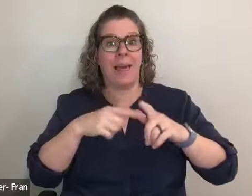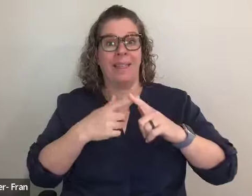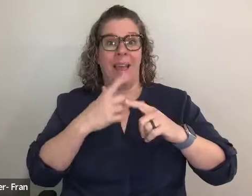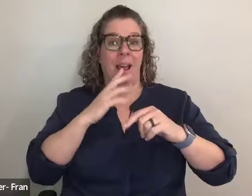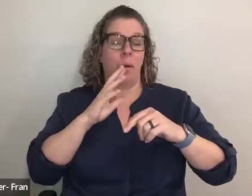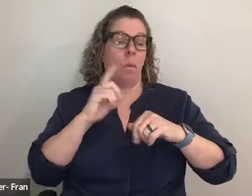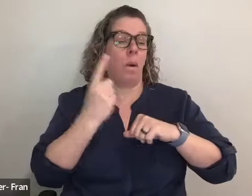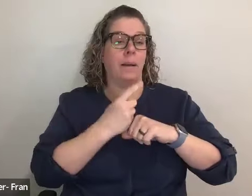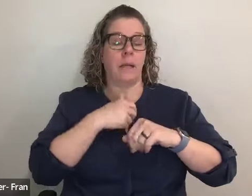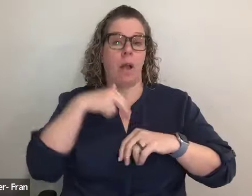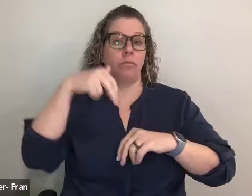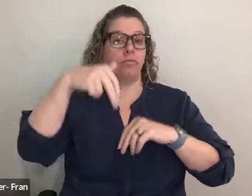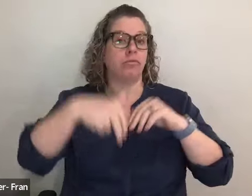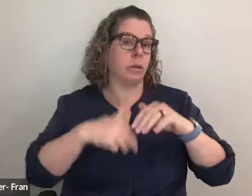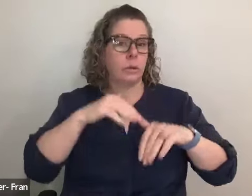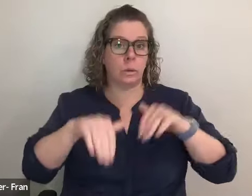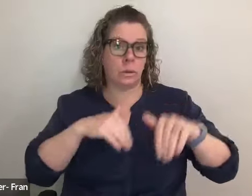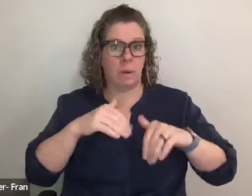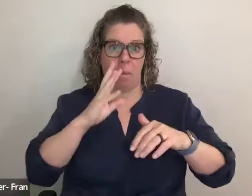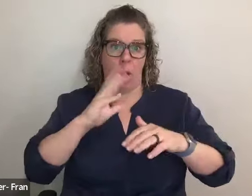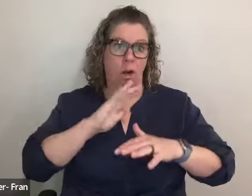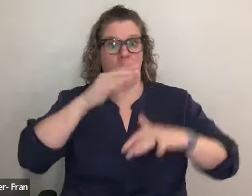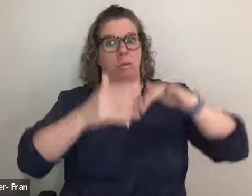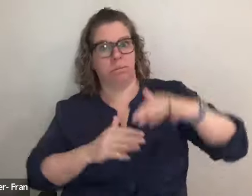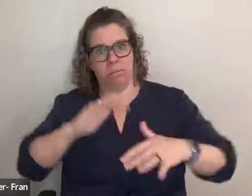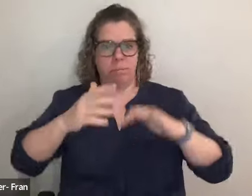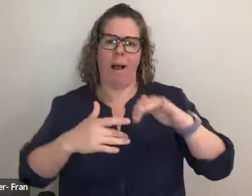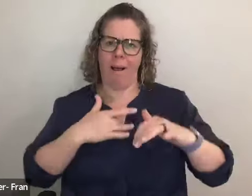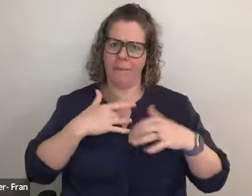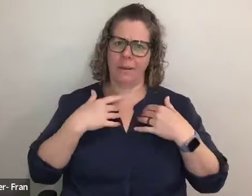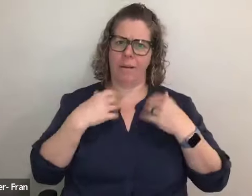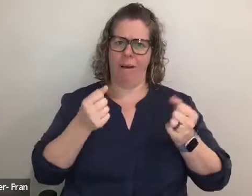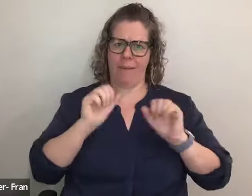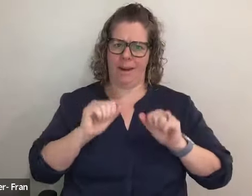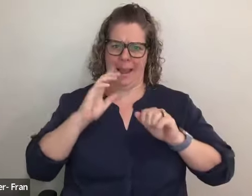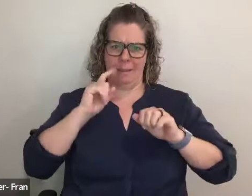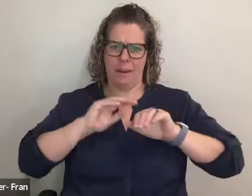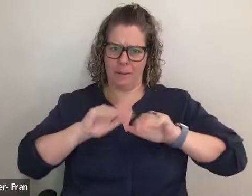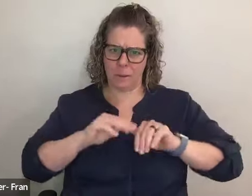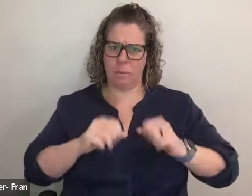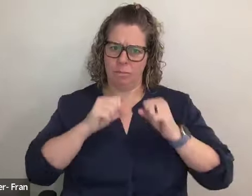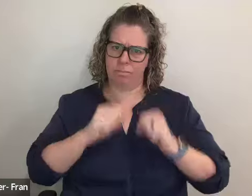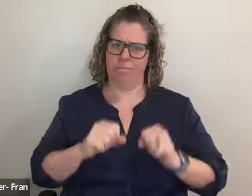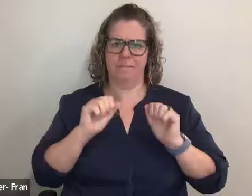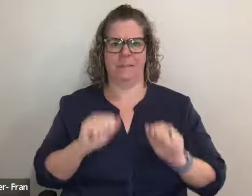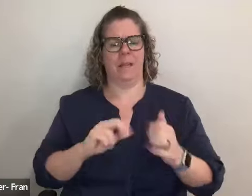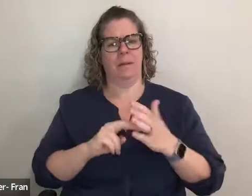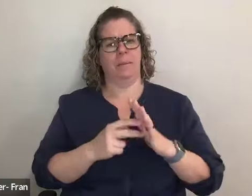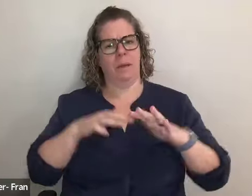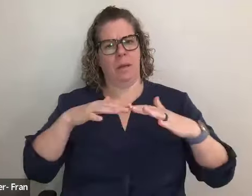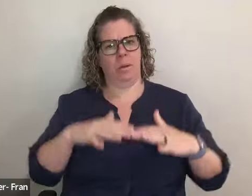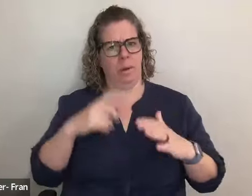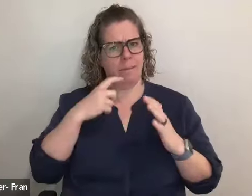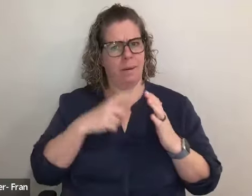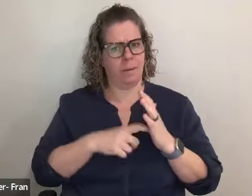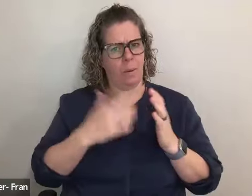bunch of high risk situations. You want to practice them when things are calm and you're able to notice